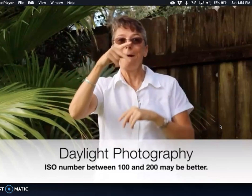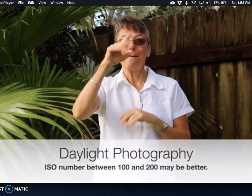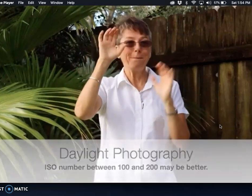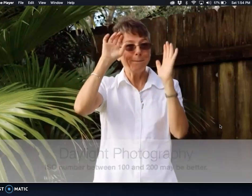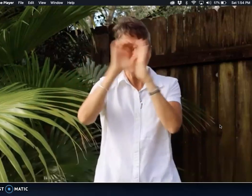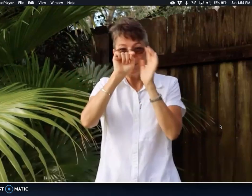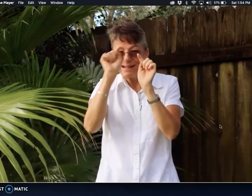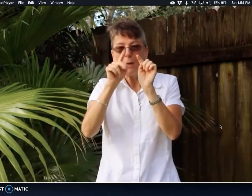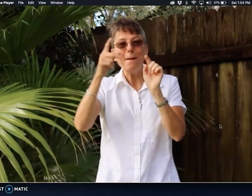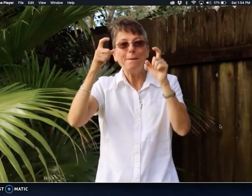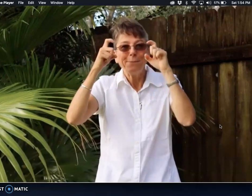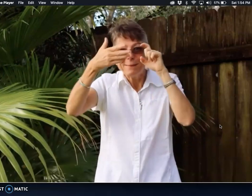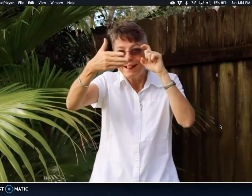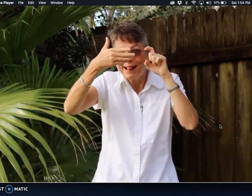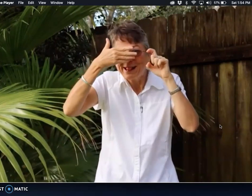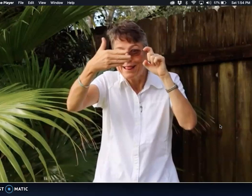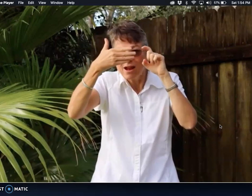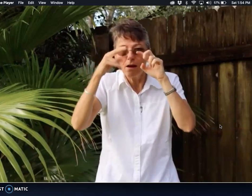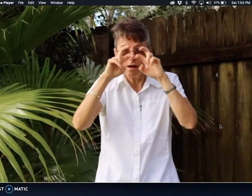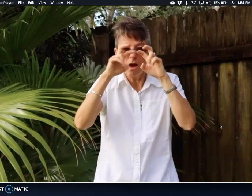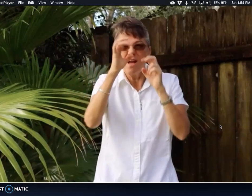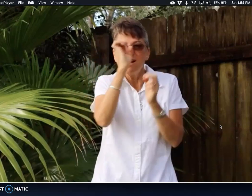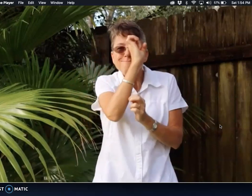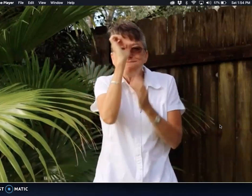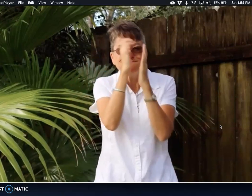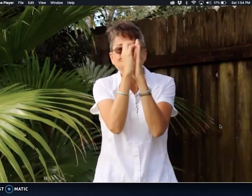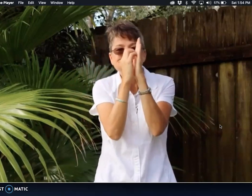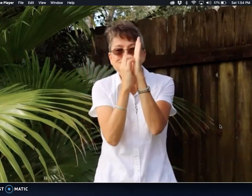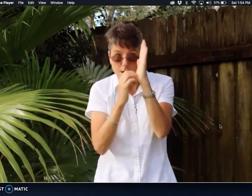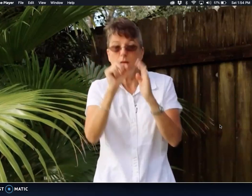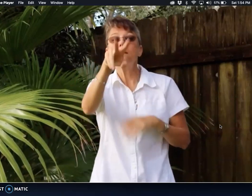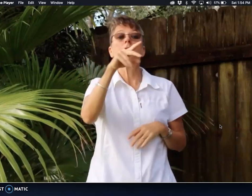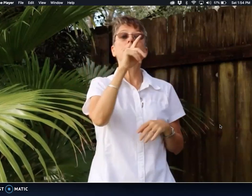because in your picture,